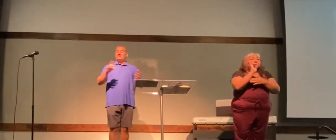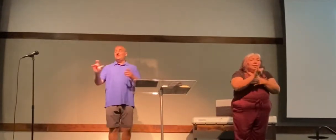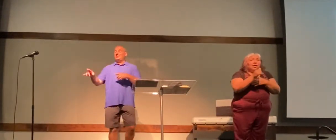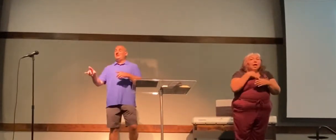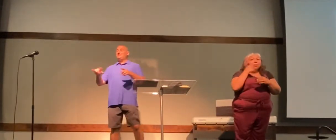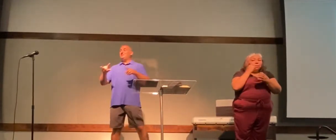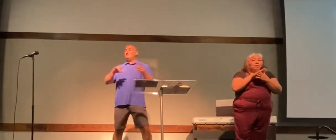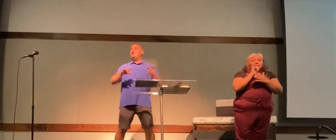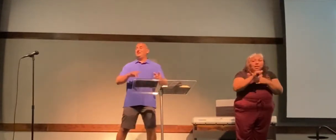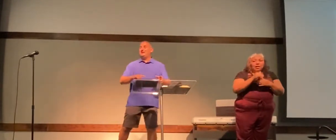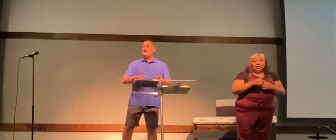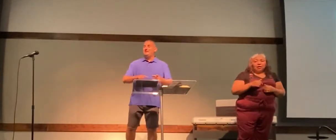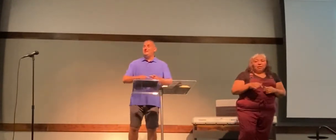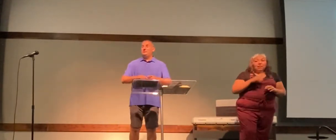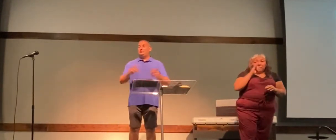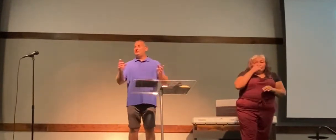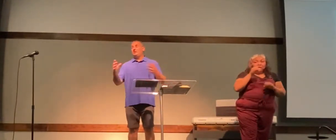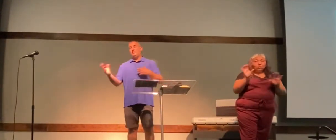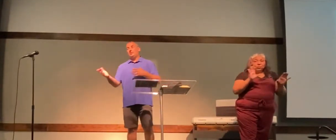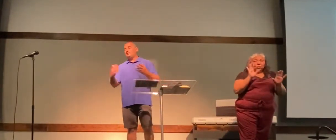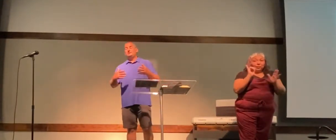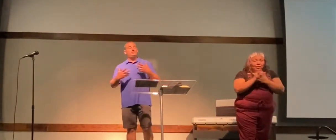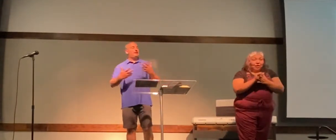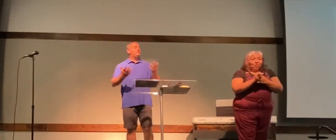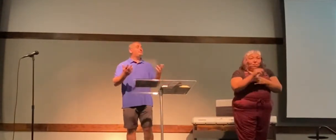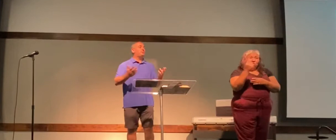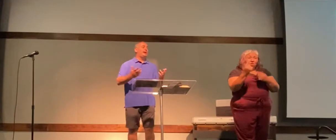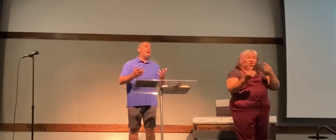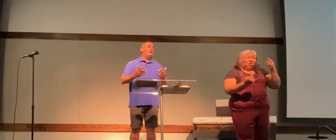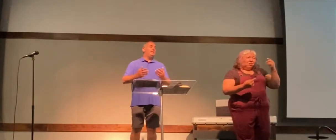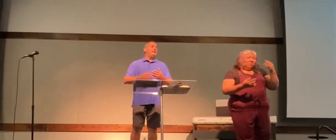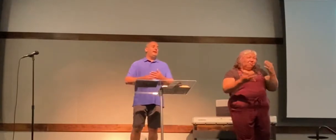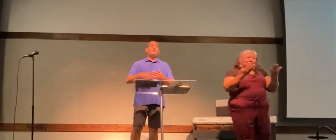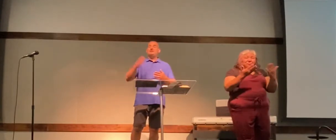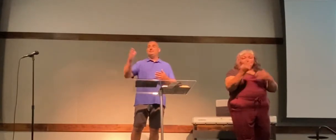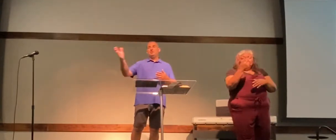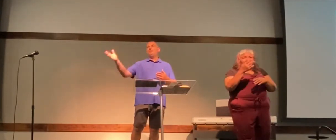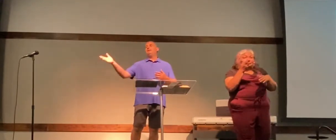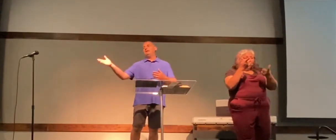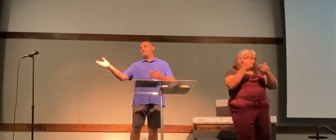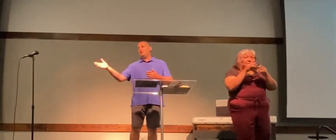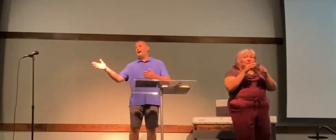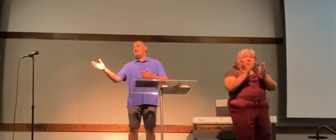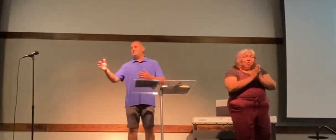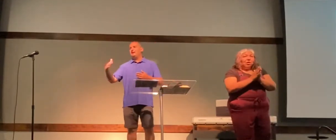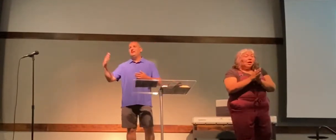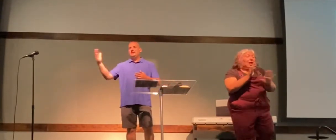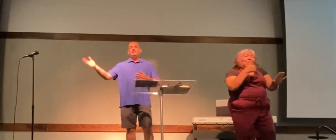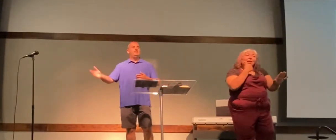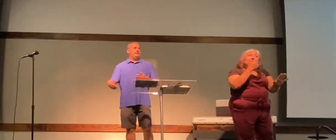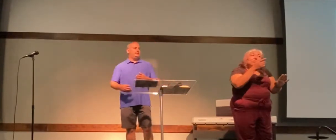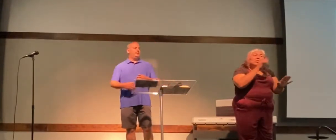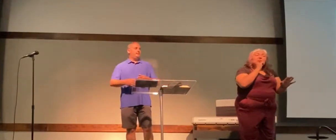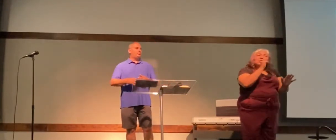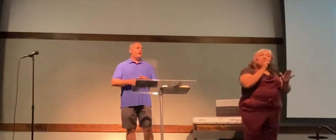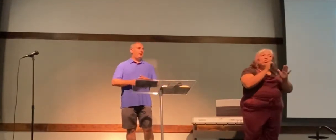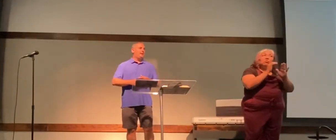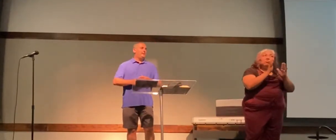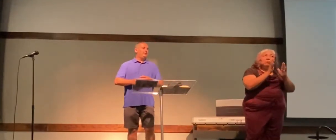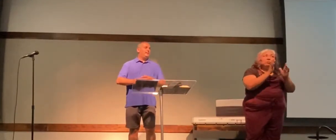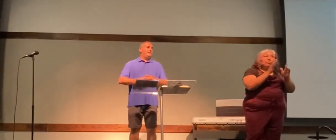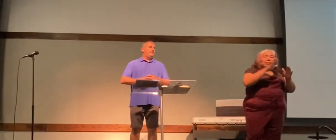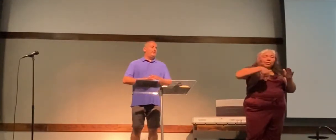I believe it. And there were kids who were doing it who would just show up, one or two, and they would just pray. And I would tell them, don't be late for class, but get in there and